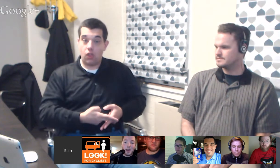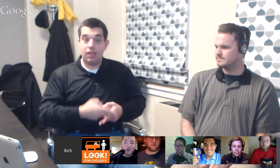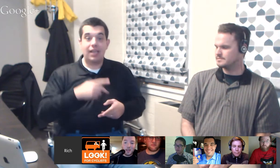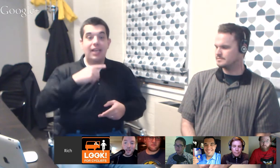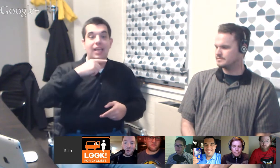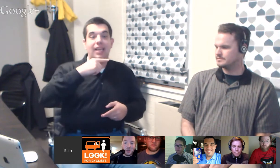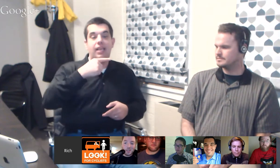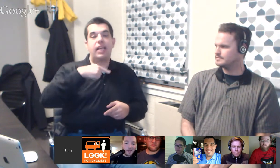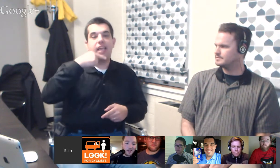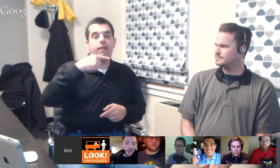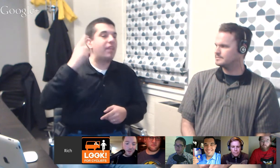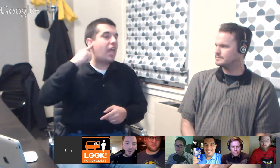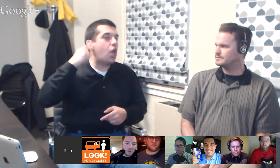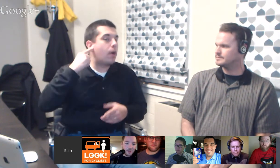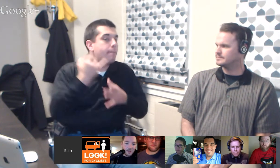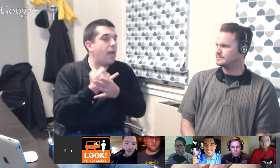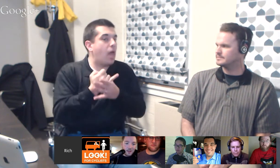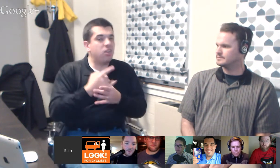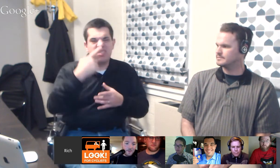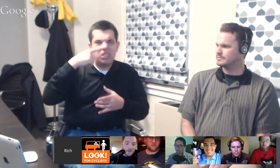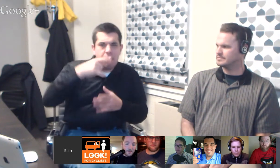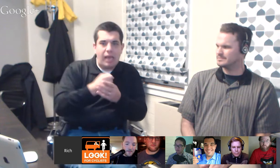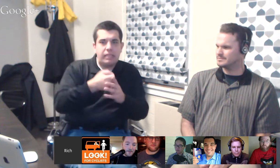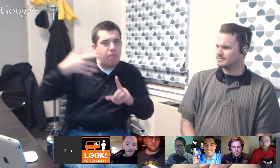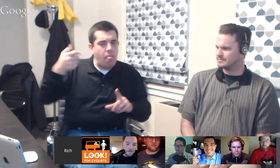hearing impaired. Can you expand on that a bit?